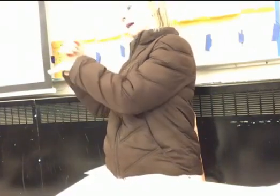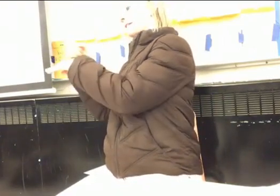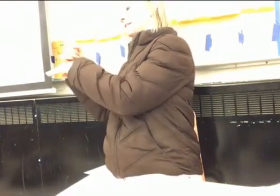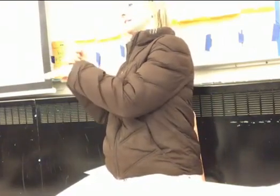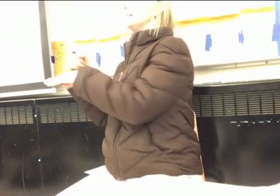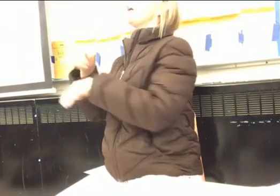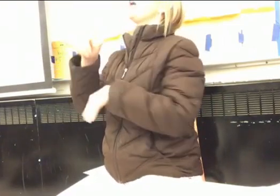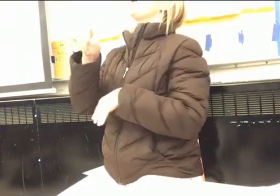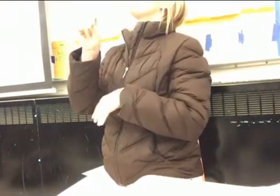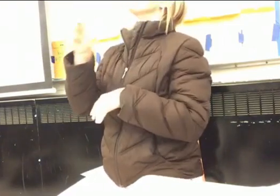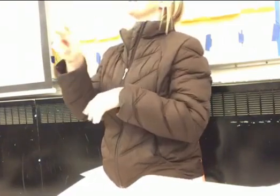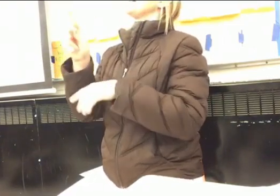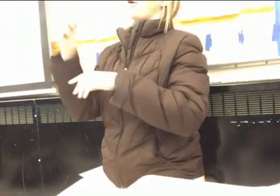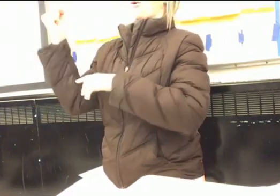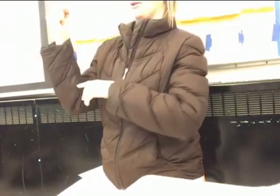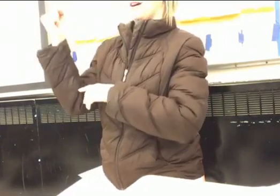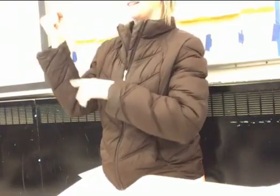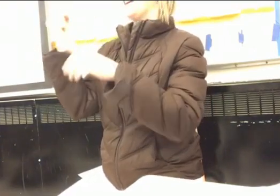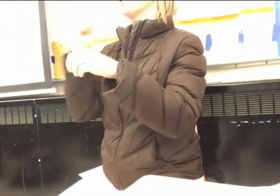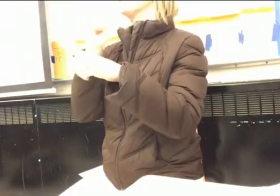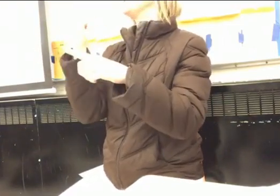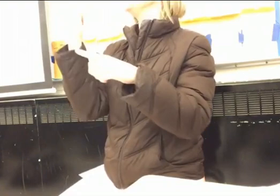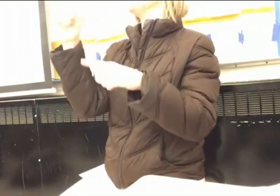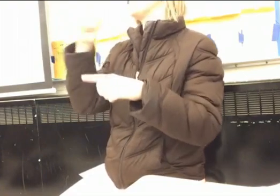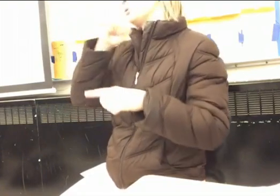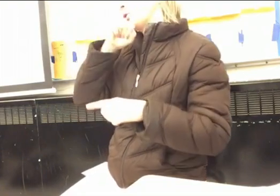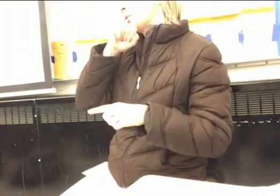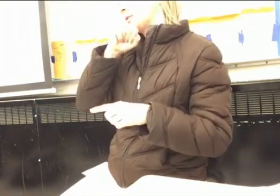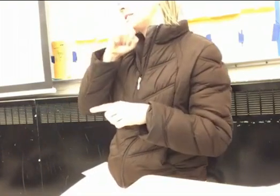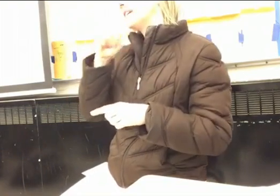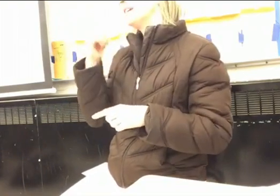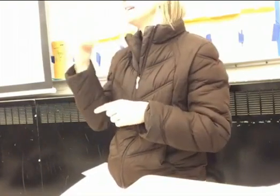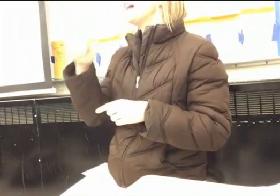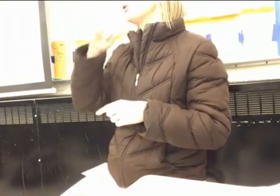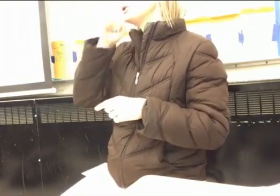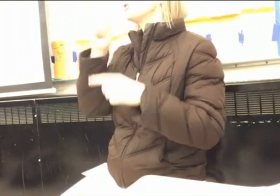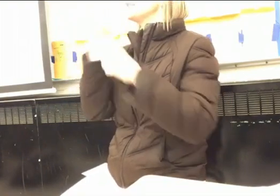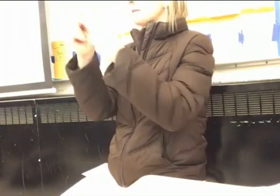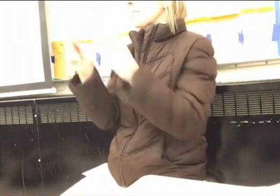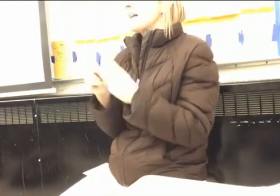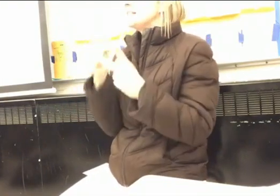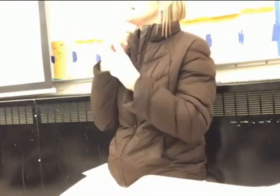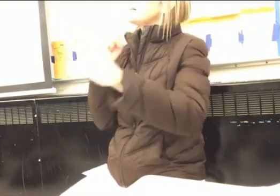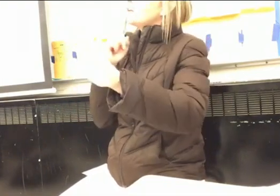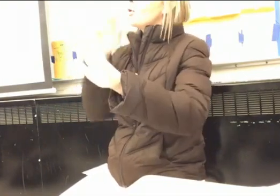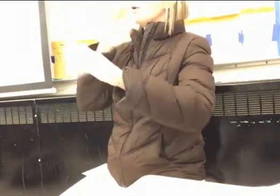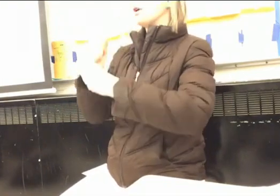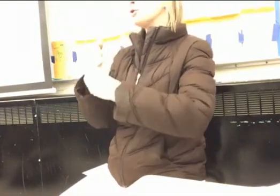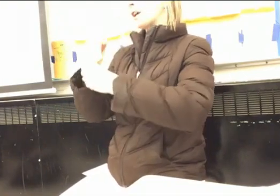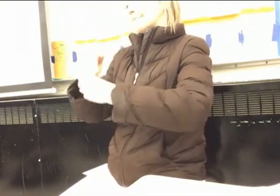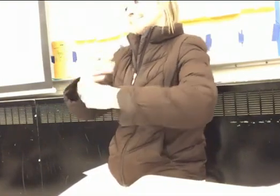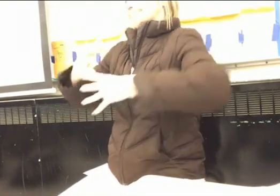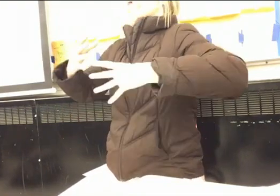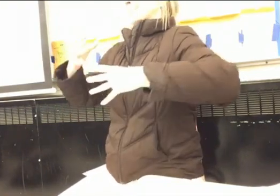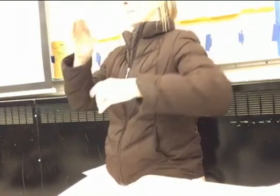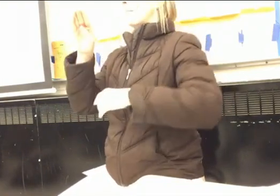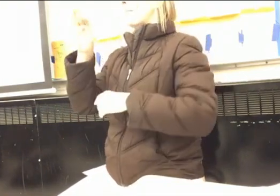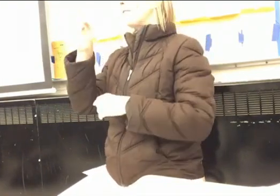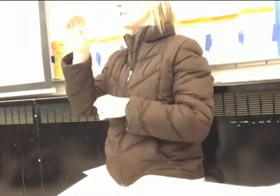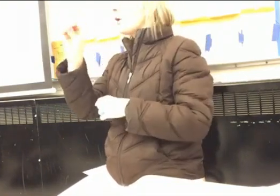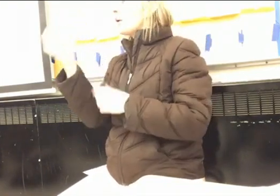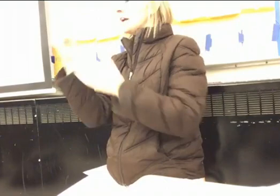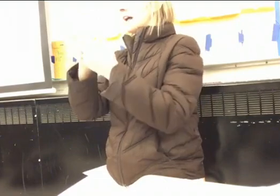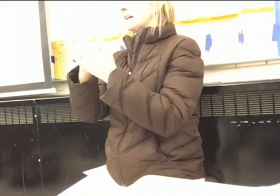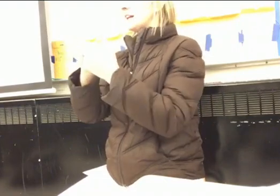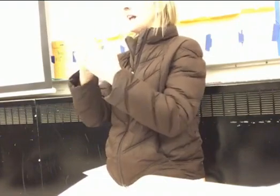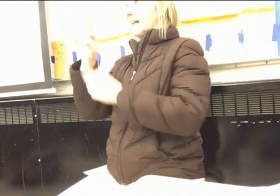Yellowstone. We'll get to Antelope Island in a second. So, Yellowstone was really the place that they said we're going to redwindle this. When in the 90s they